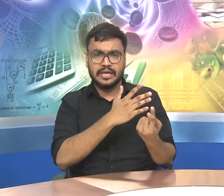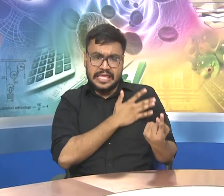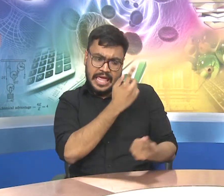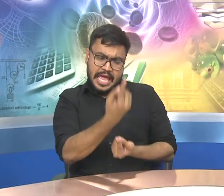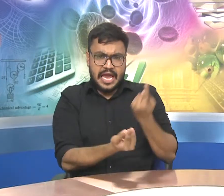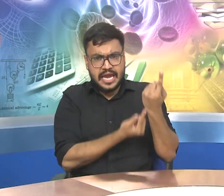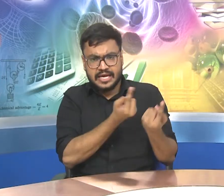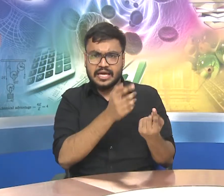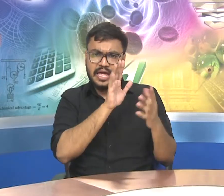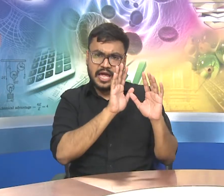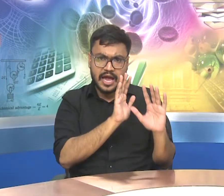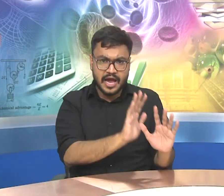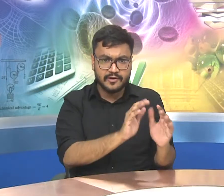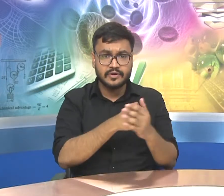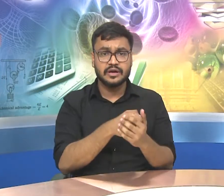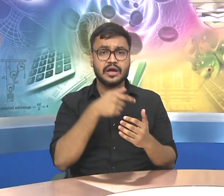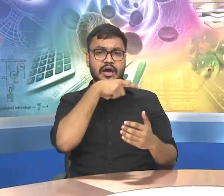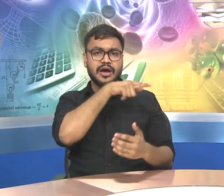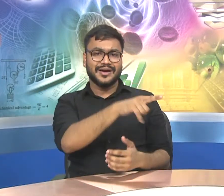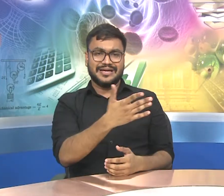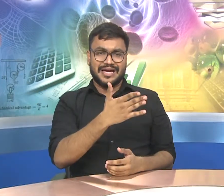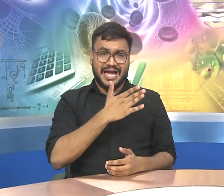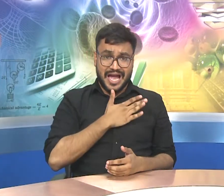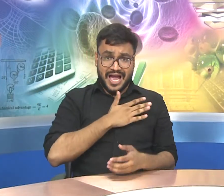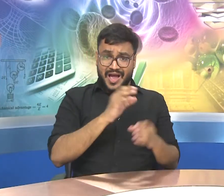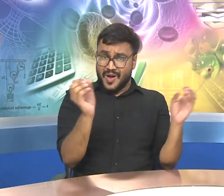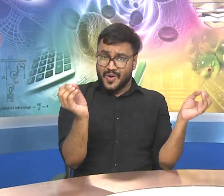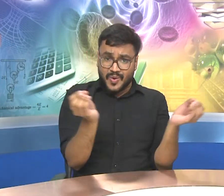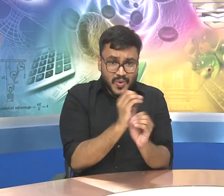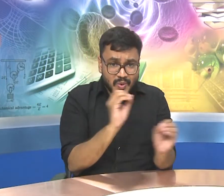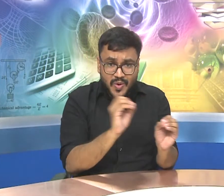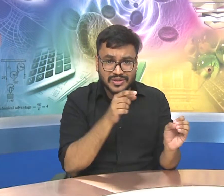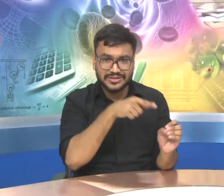these simple non-living substances,